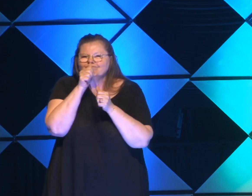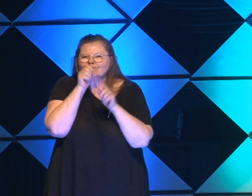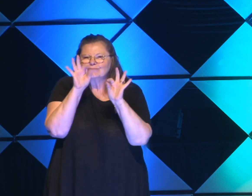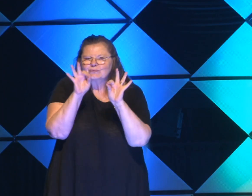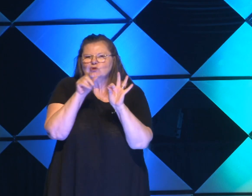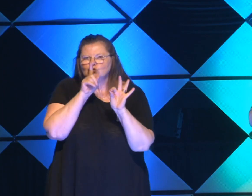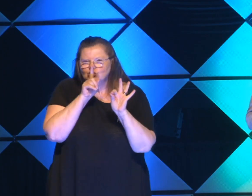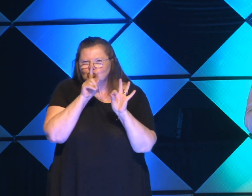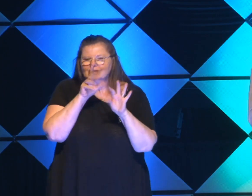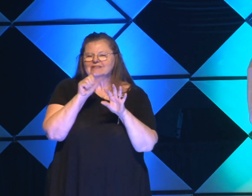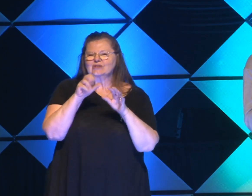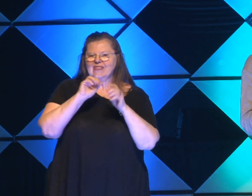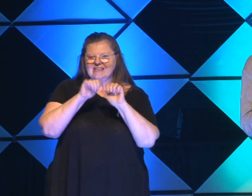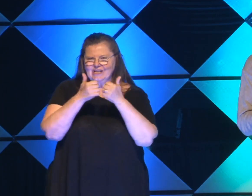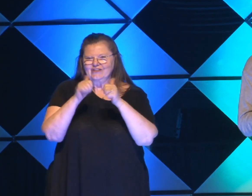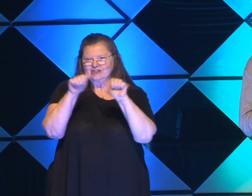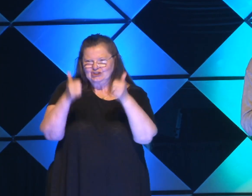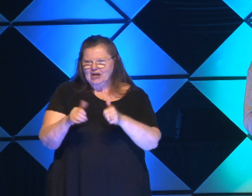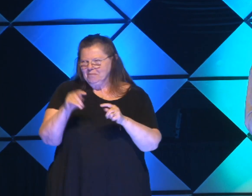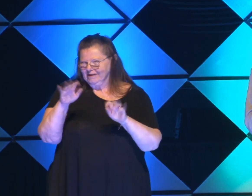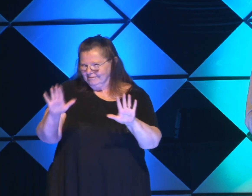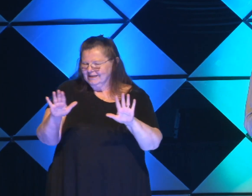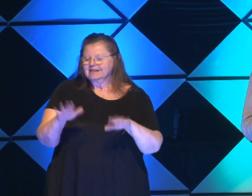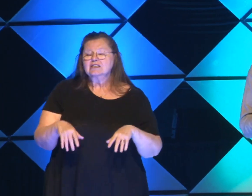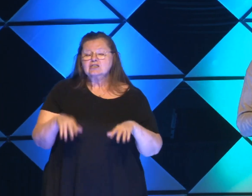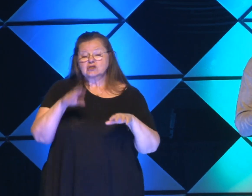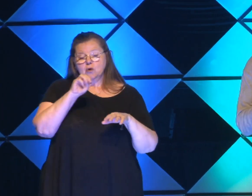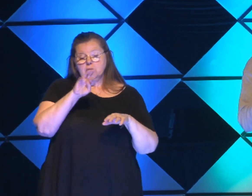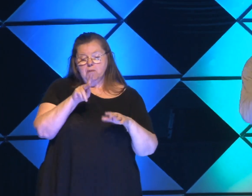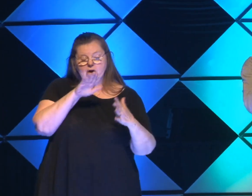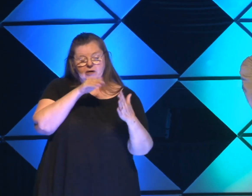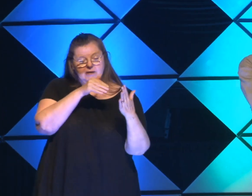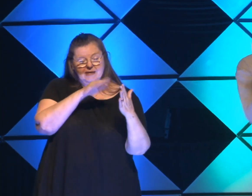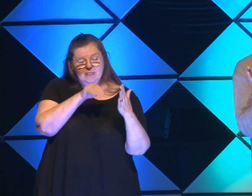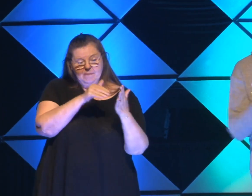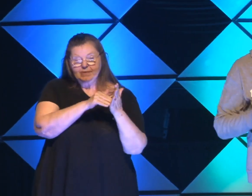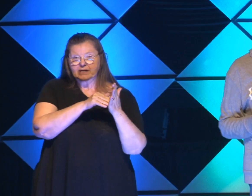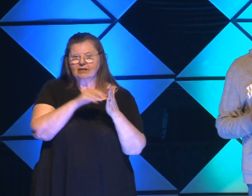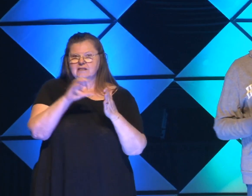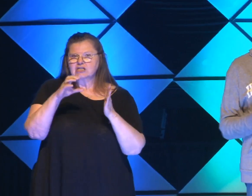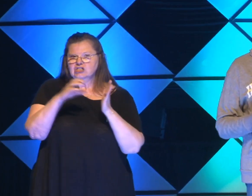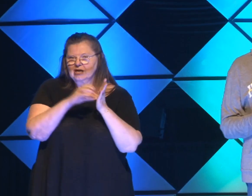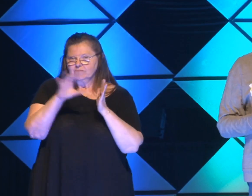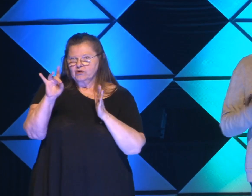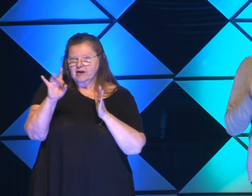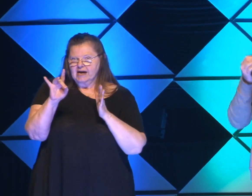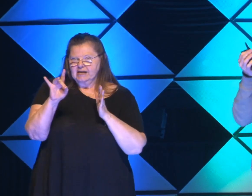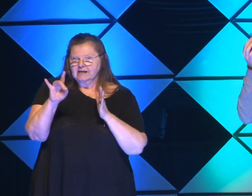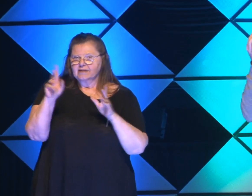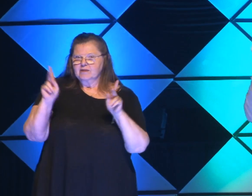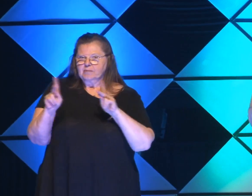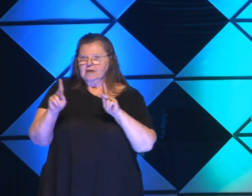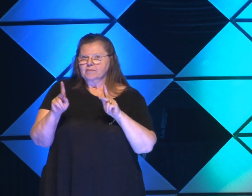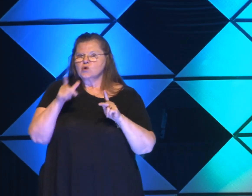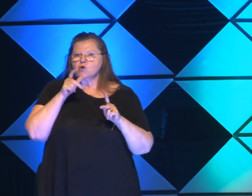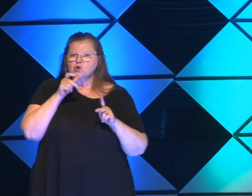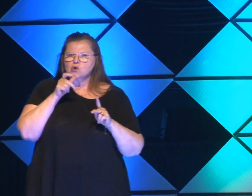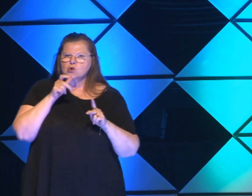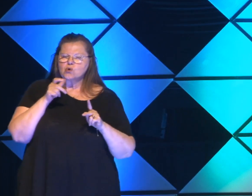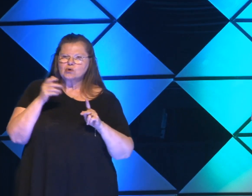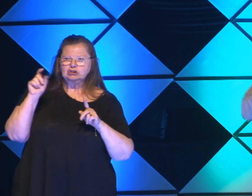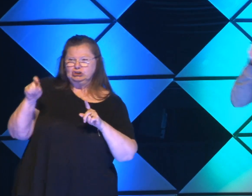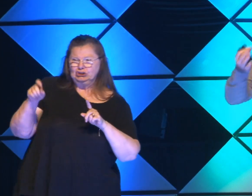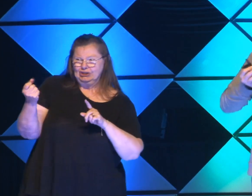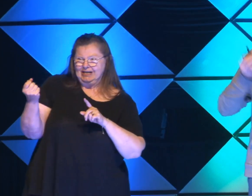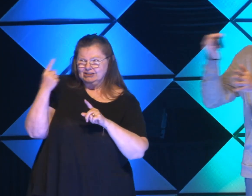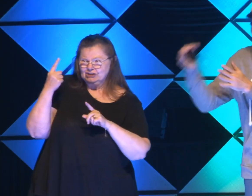being shaped. And right in the middle of the Gospel of Mark, in Mark chapter 8, is kind of a turning point in the story where the people who are supposed to get it,